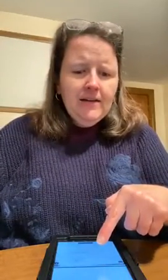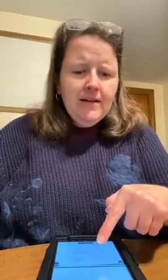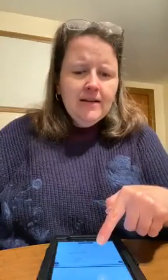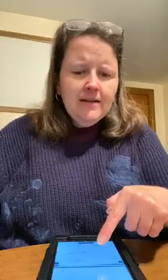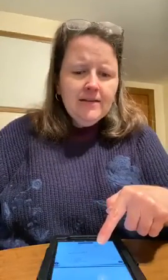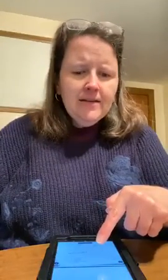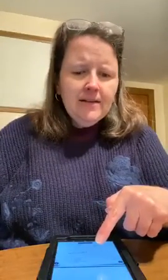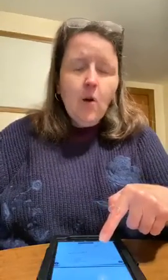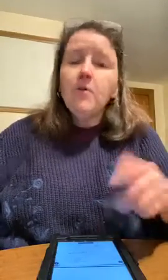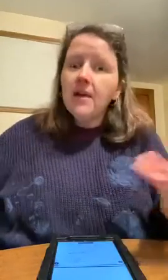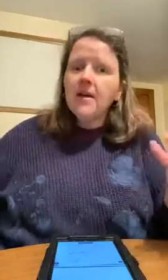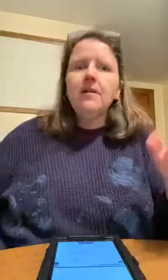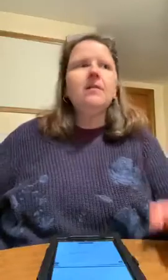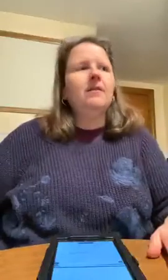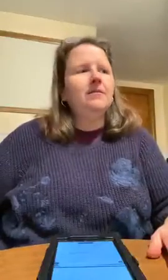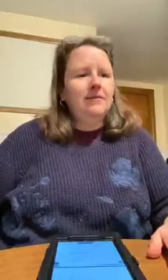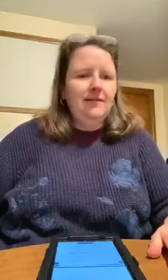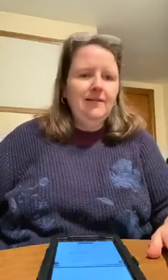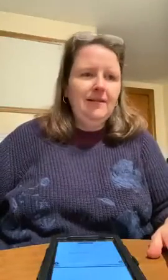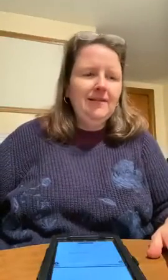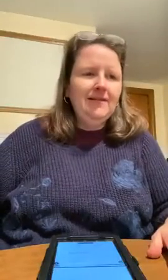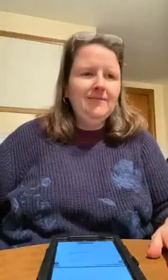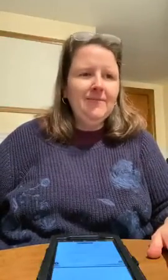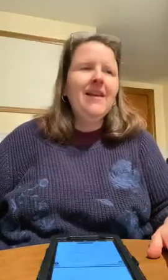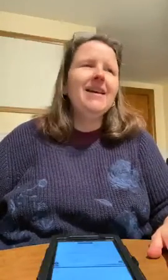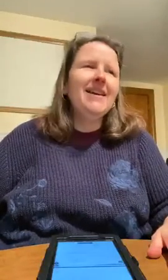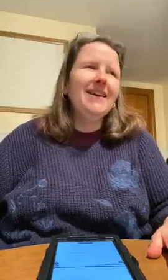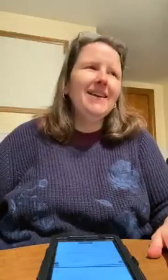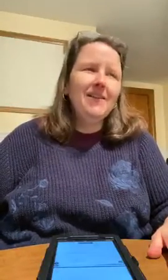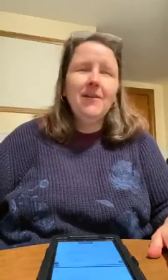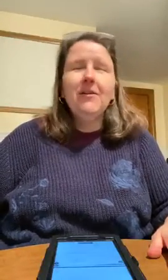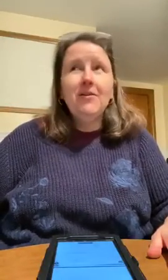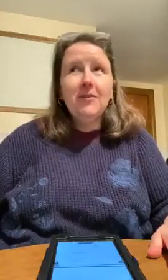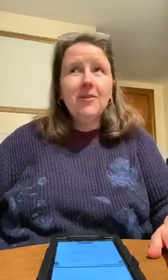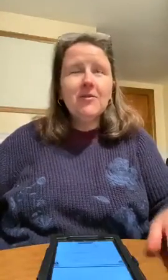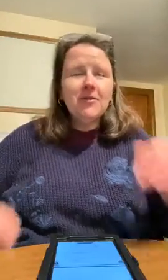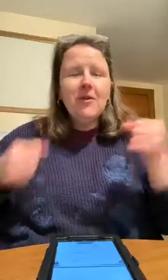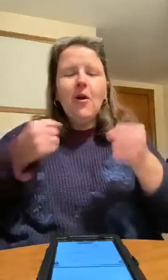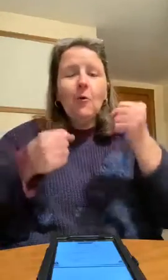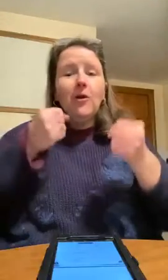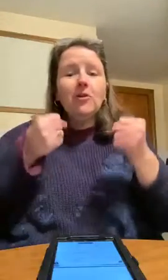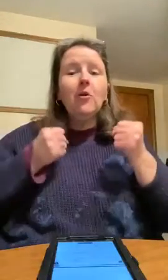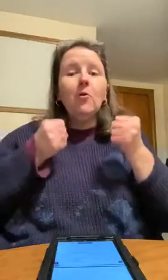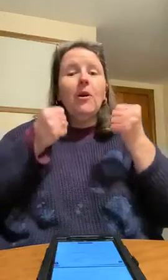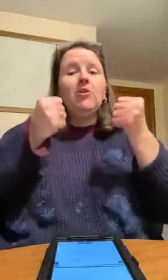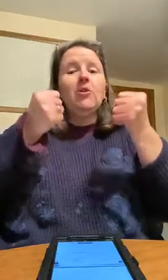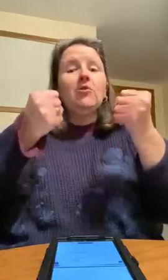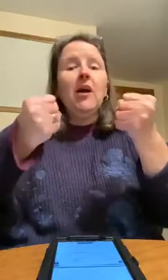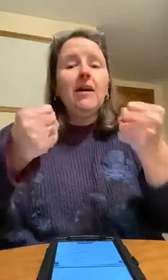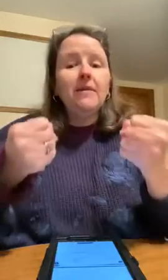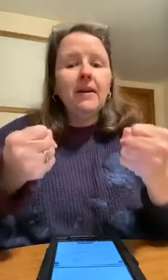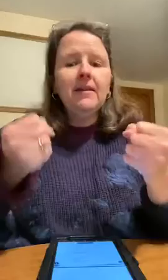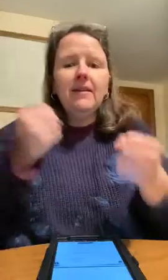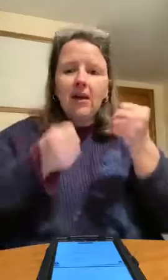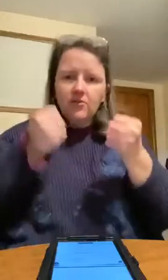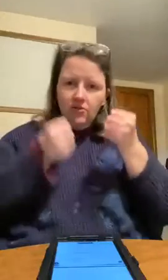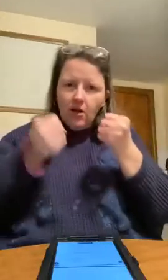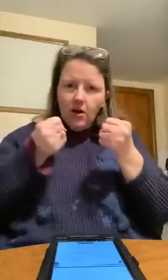Let's see. Oh yeah. Oh. You can also, when you're driving, not car. This